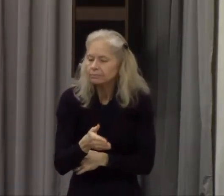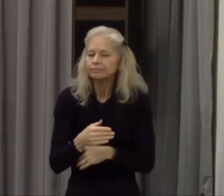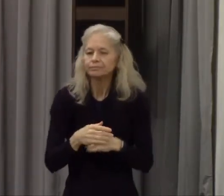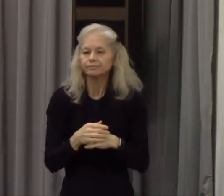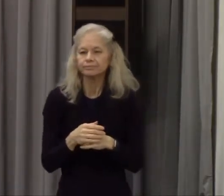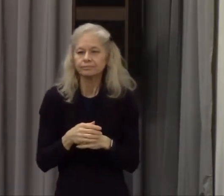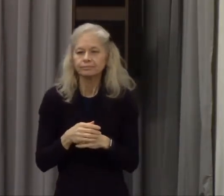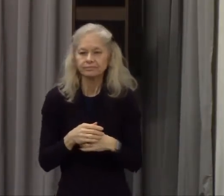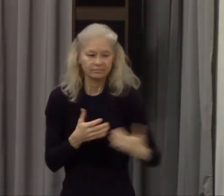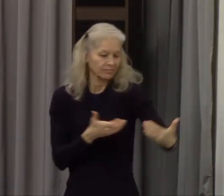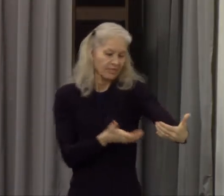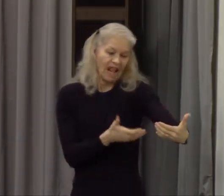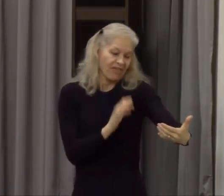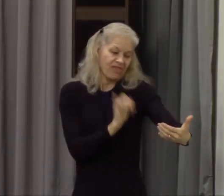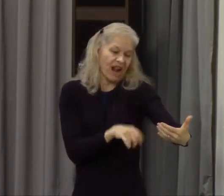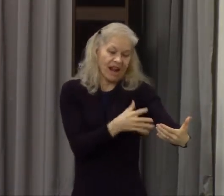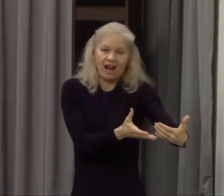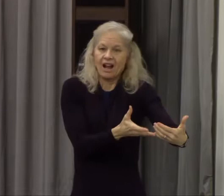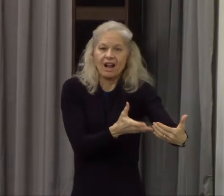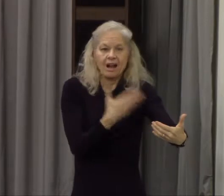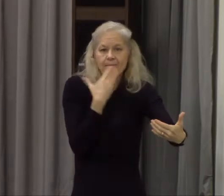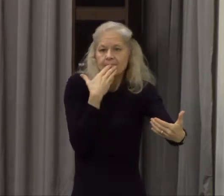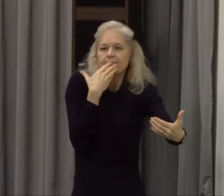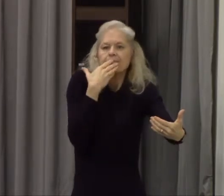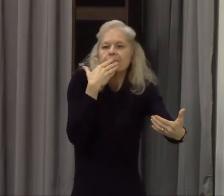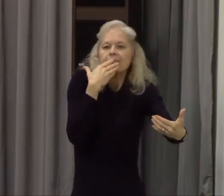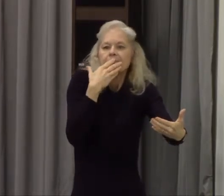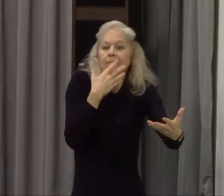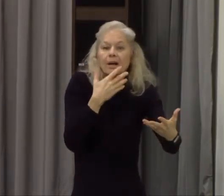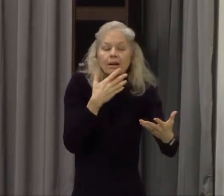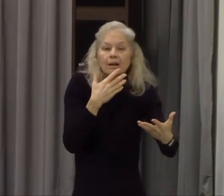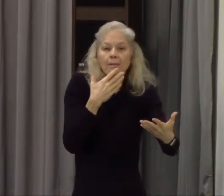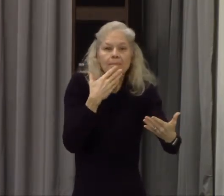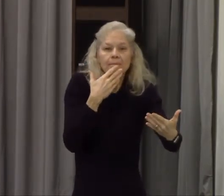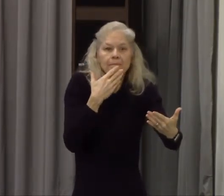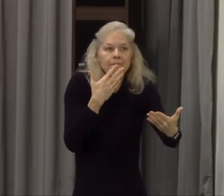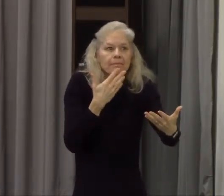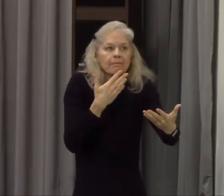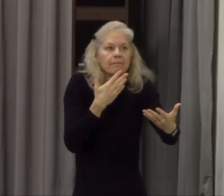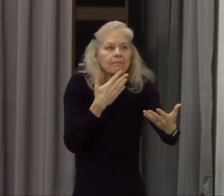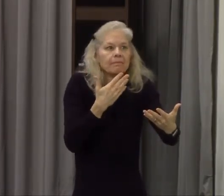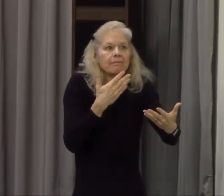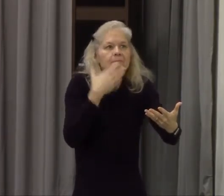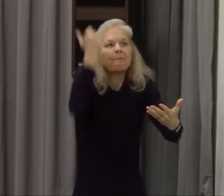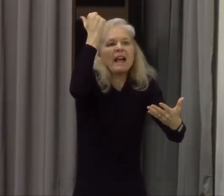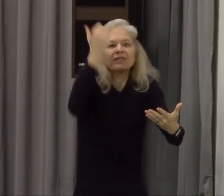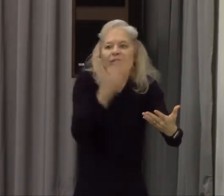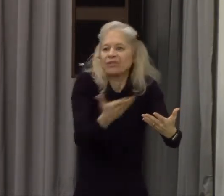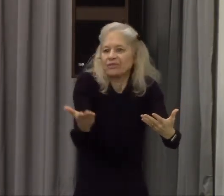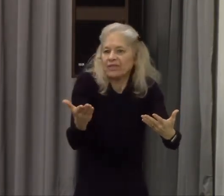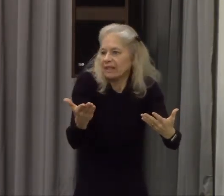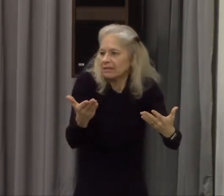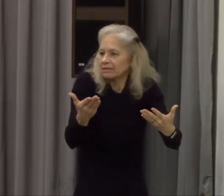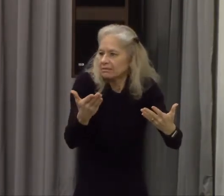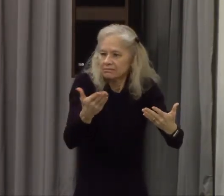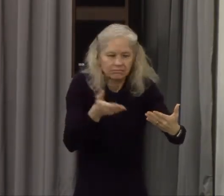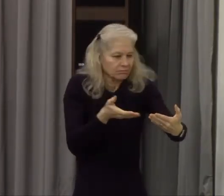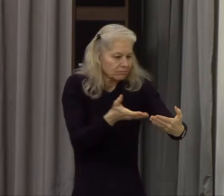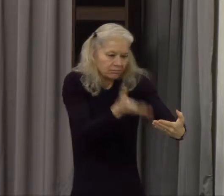that could be an opportunity for a nation, that God would bring the Messiah through the glory of Israel. And